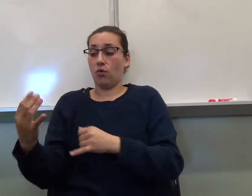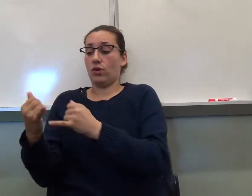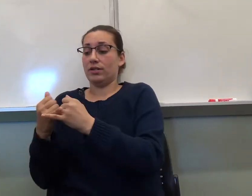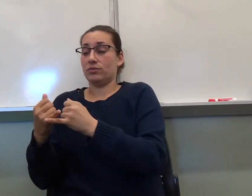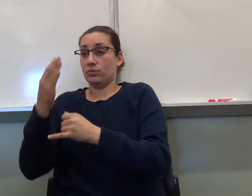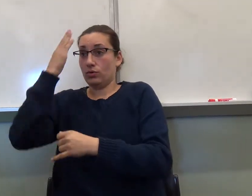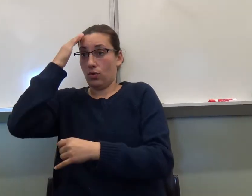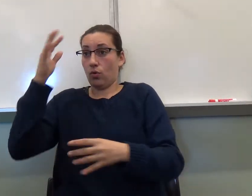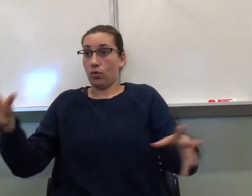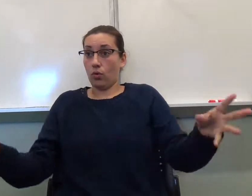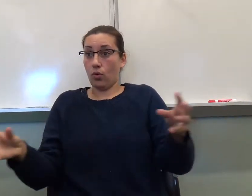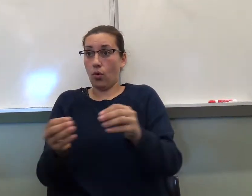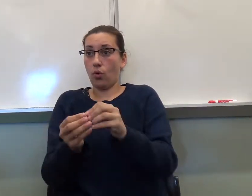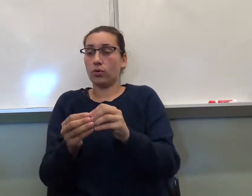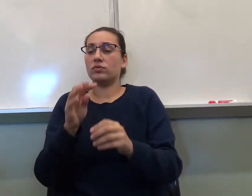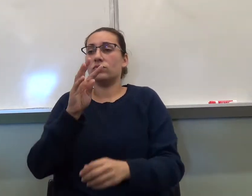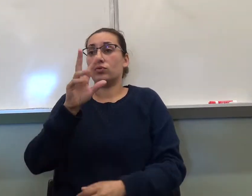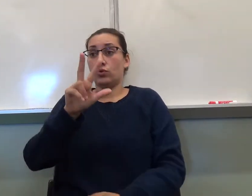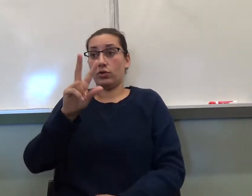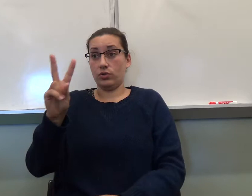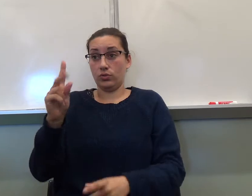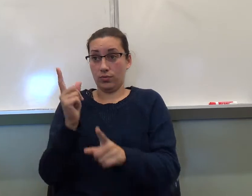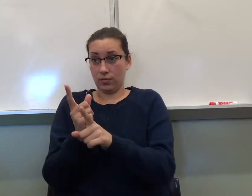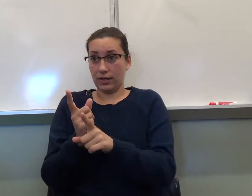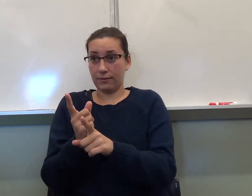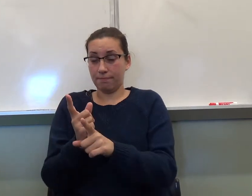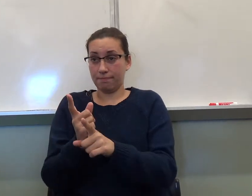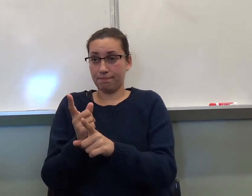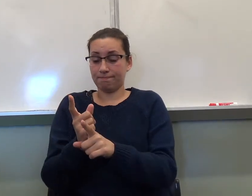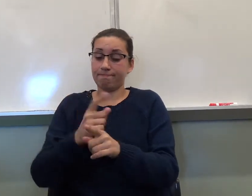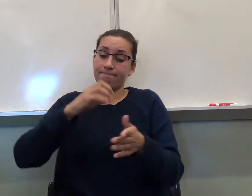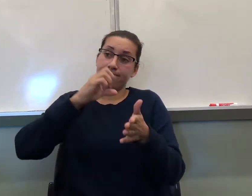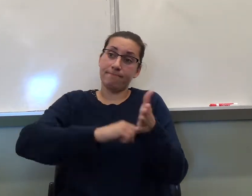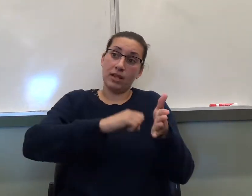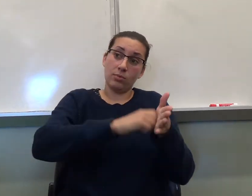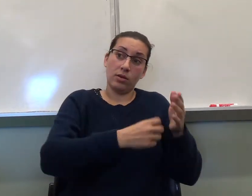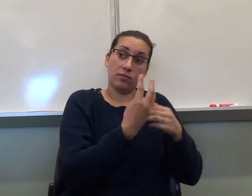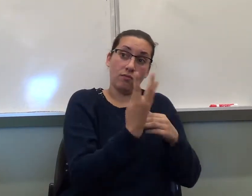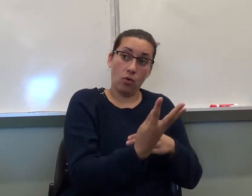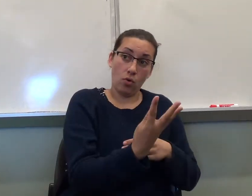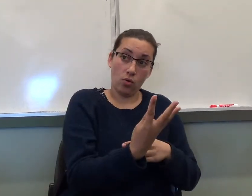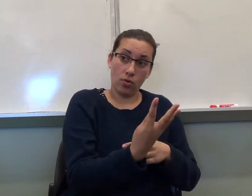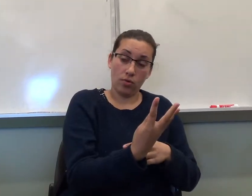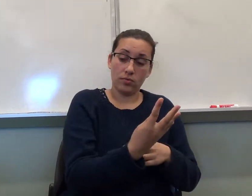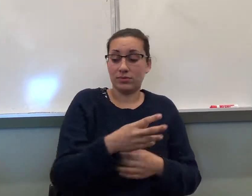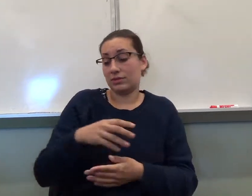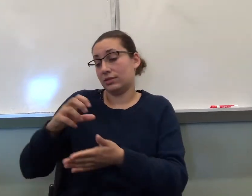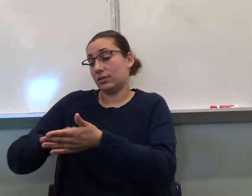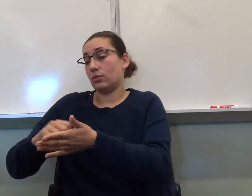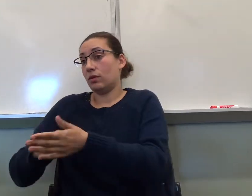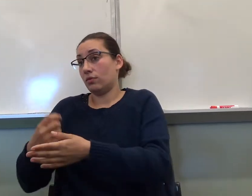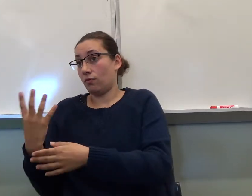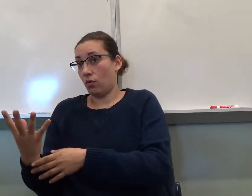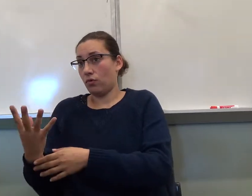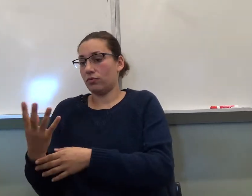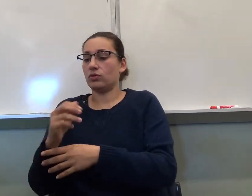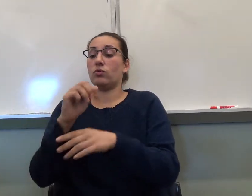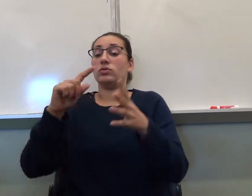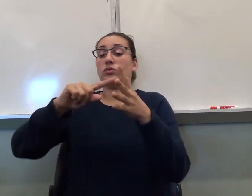32. So if we subtract 4 inches from 32 and another 4 inches for that side, we'll actually have